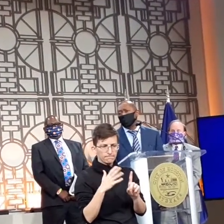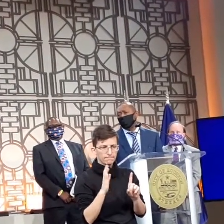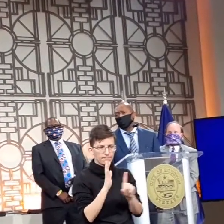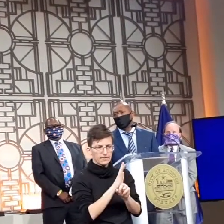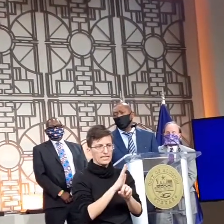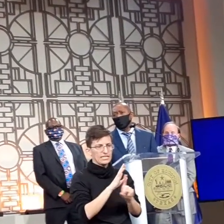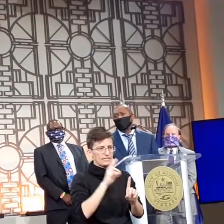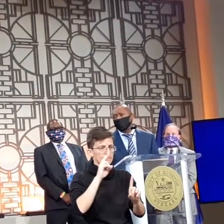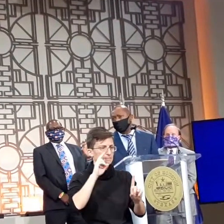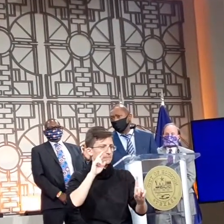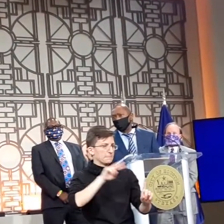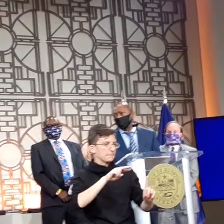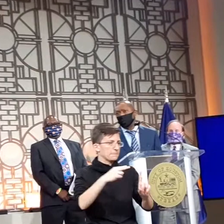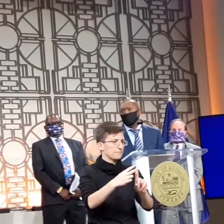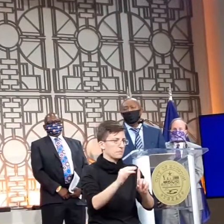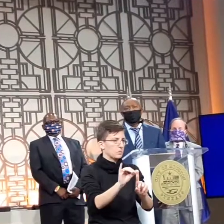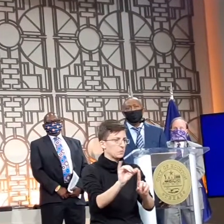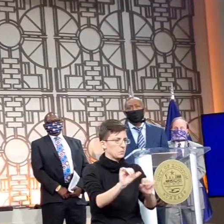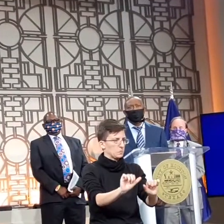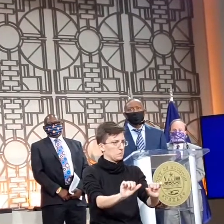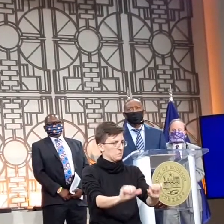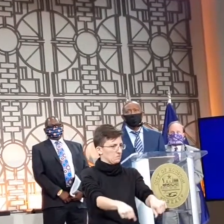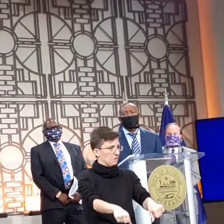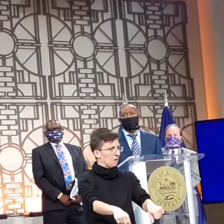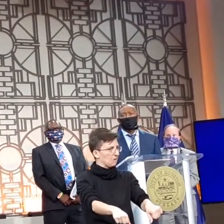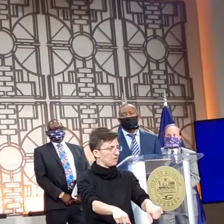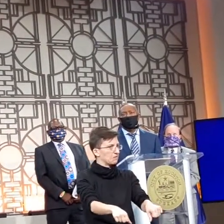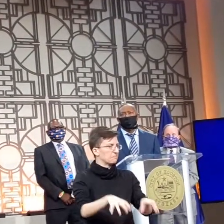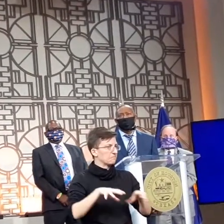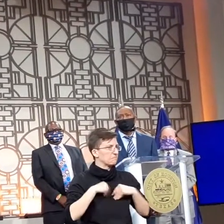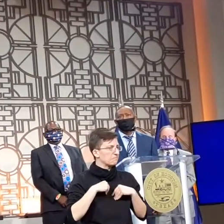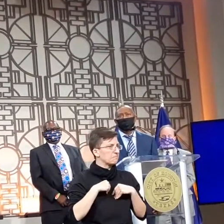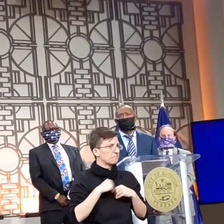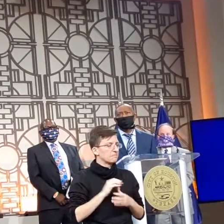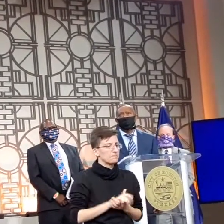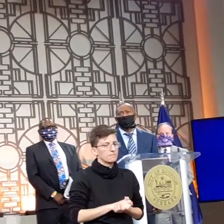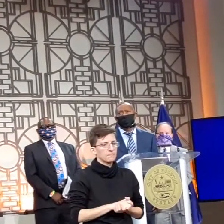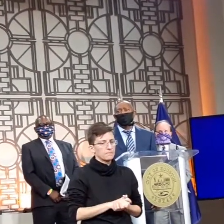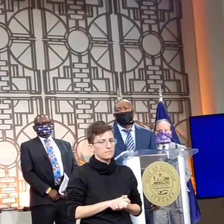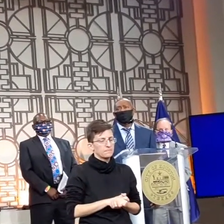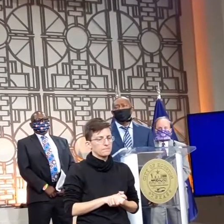purview and was allowable. Then